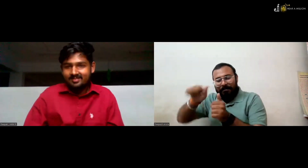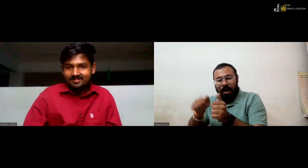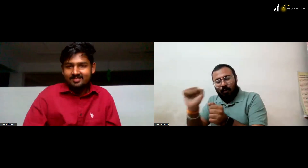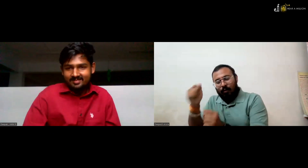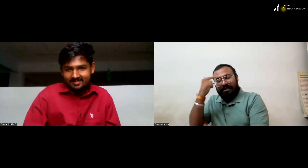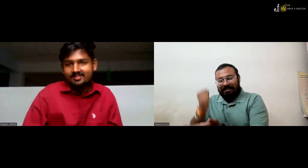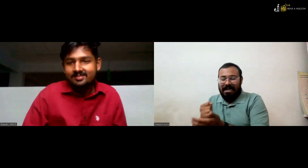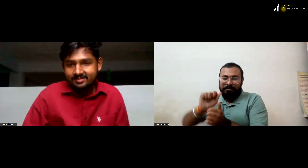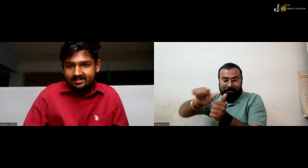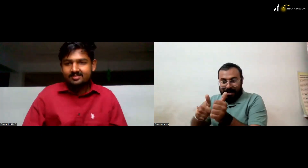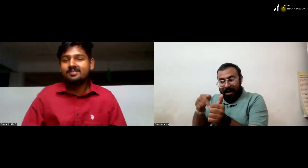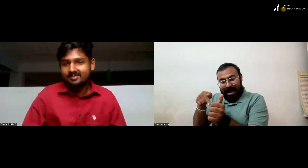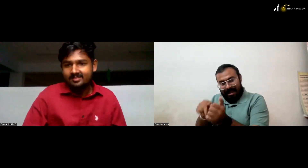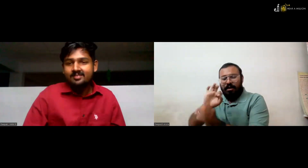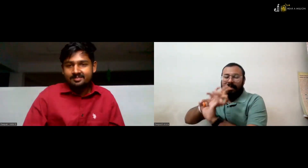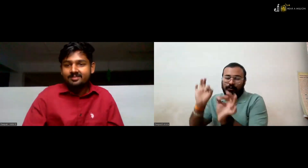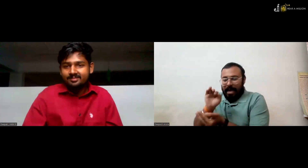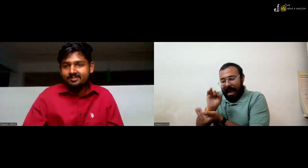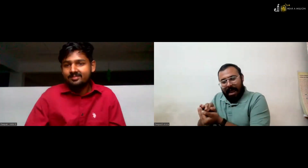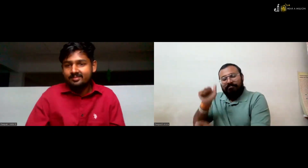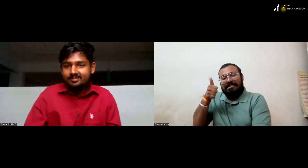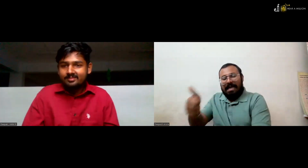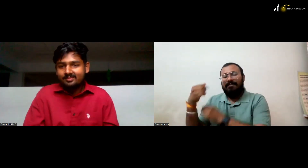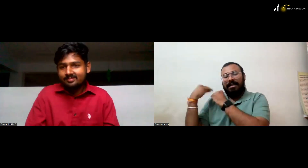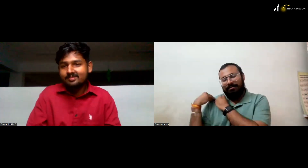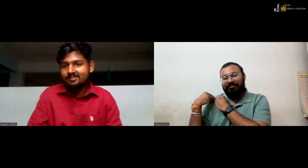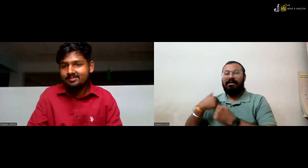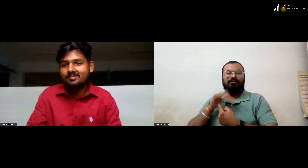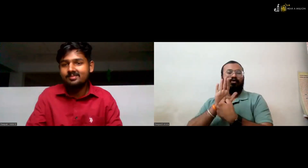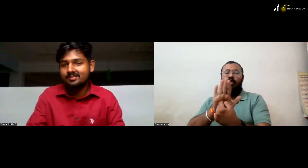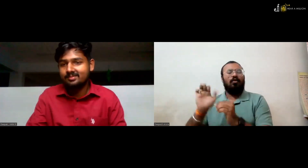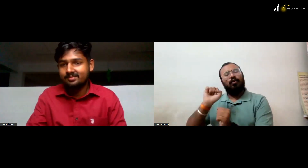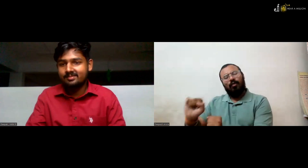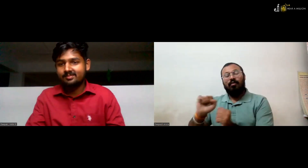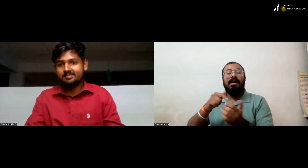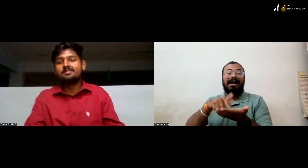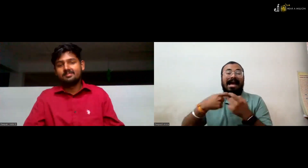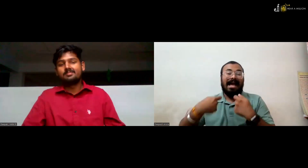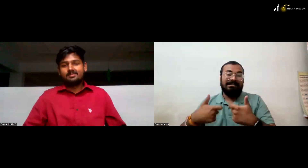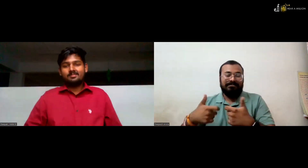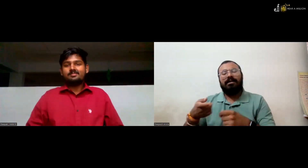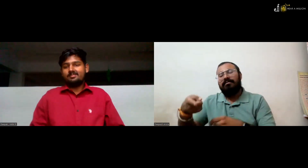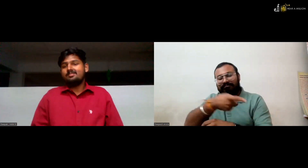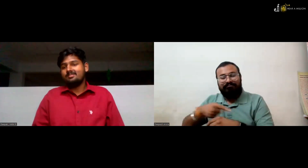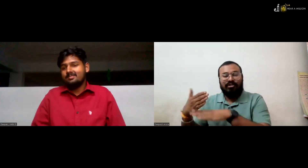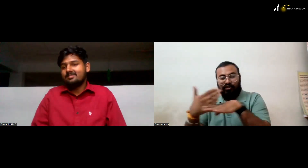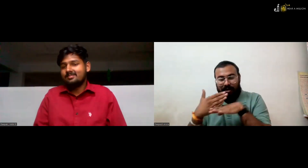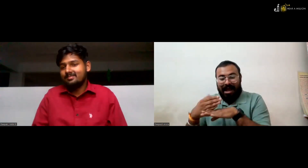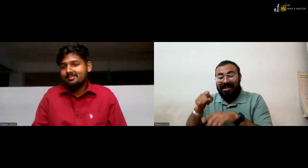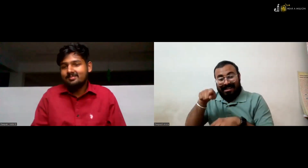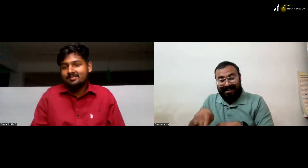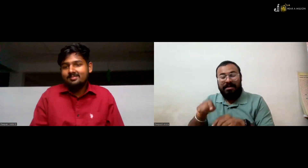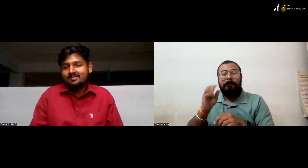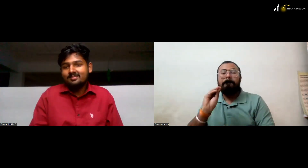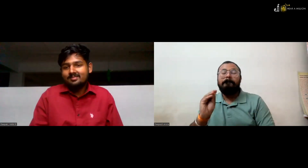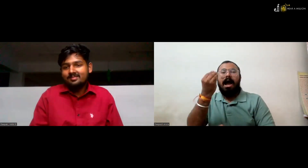things. So you need to have a backup amount for you as well. You need to be responsible. We don't need to